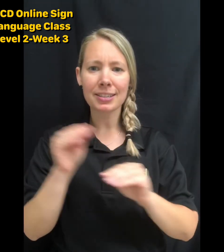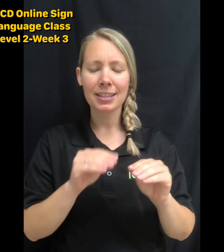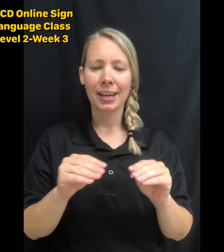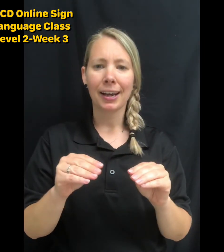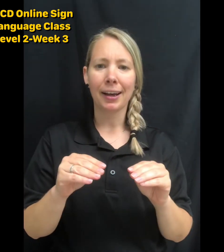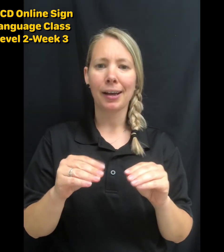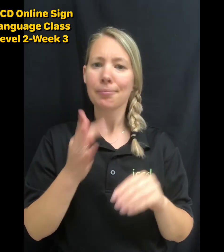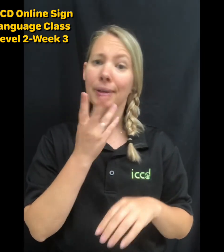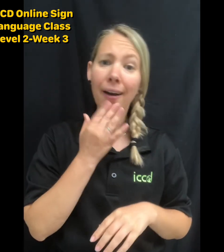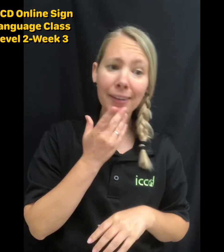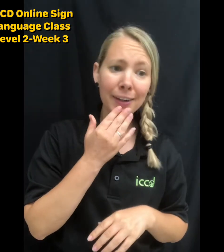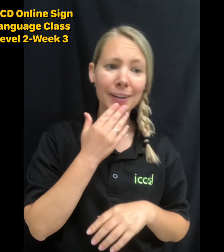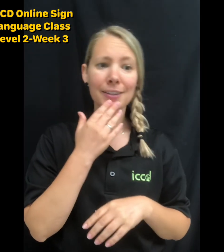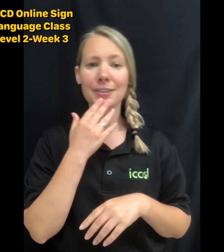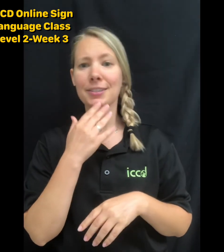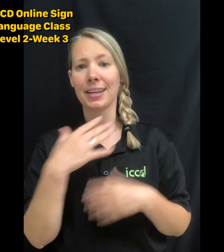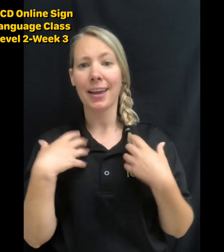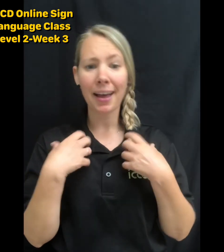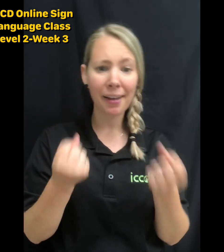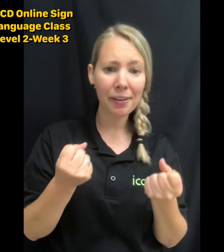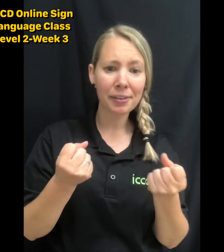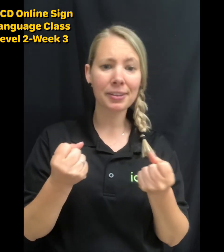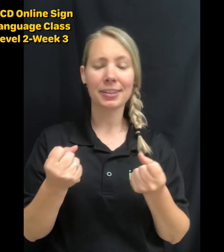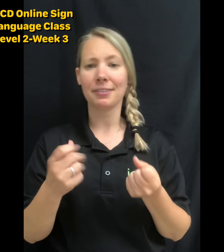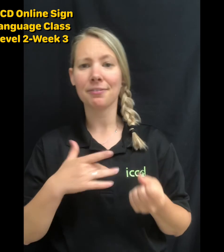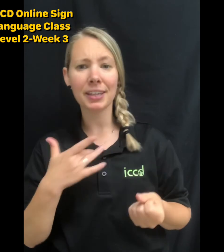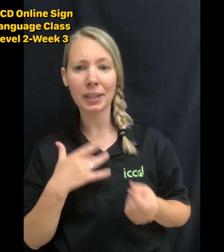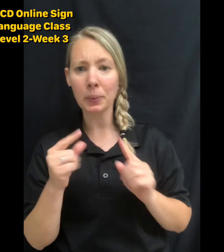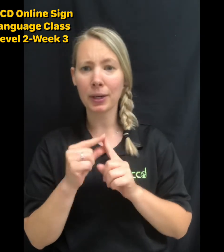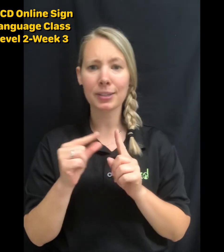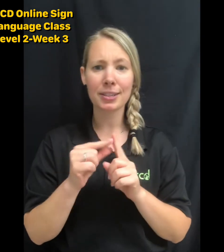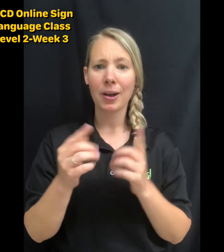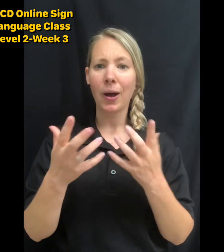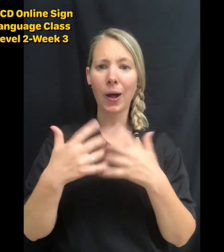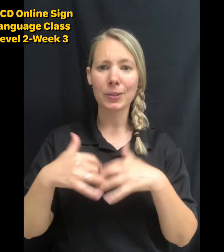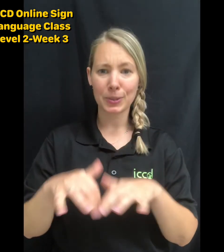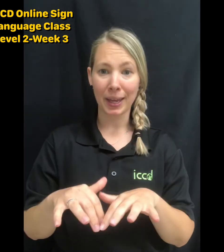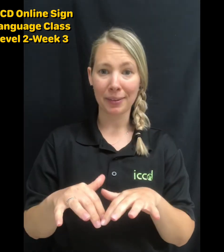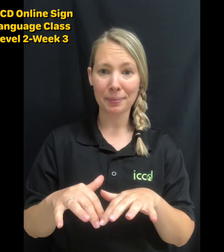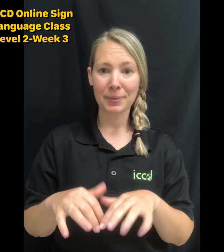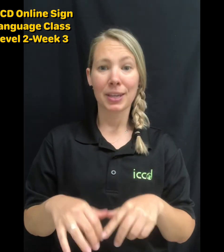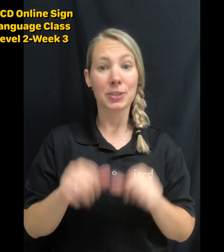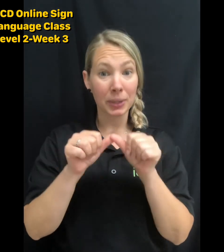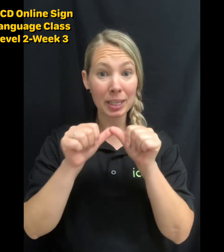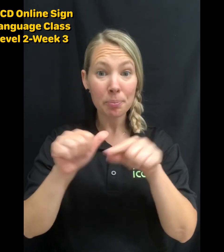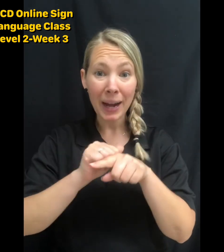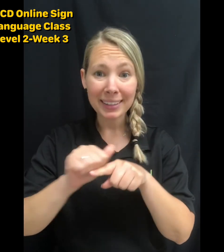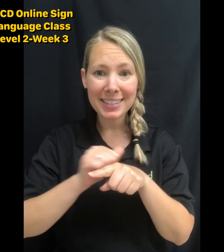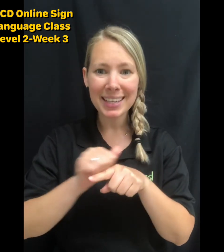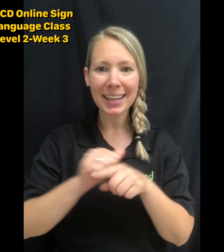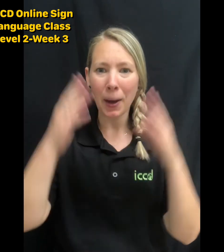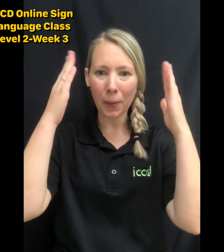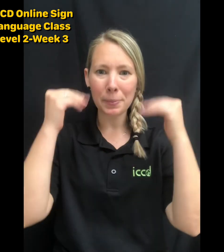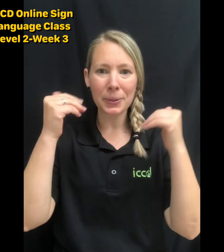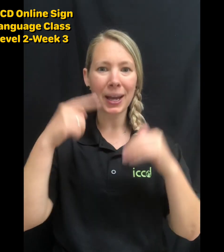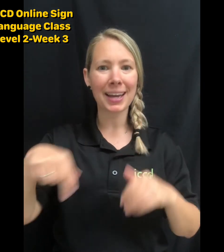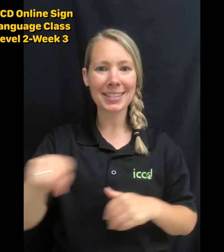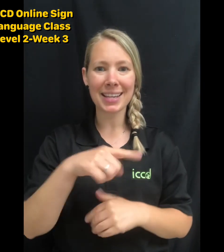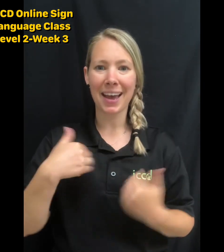colors and health and feeling words all together. So keep practicing. Hope you guys have